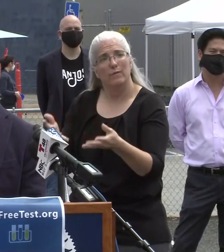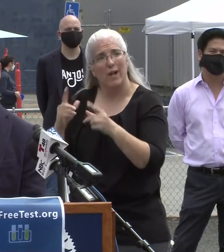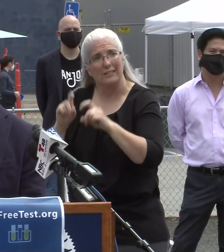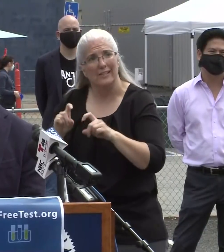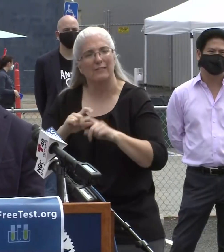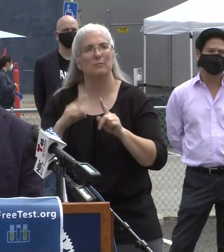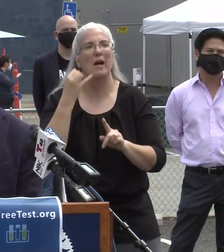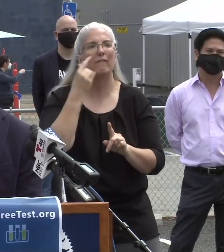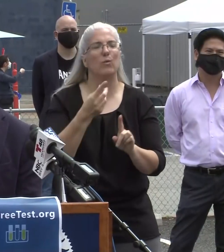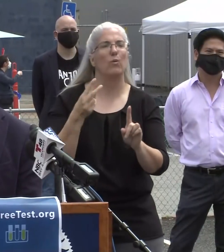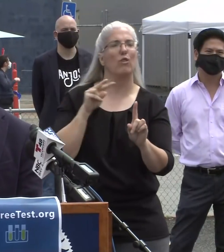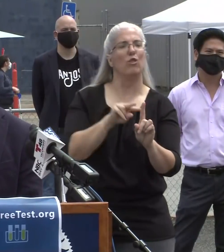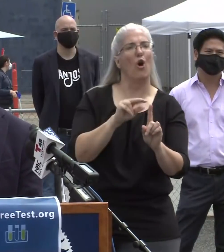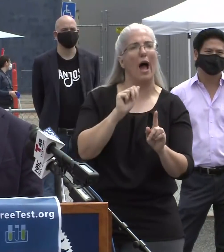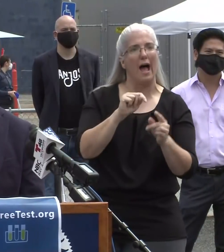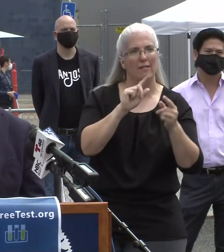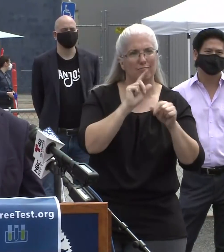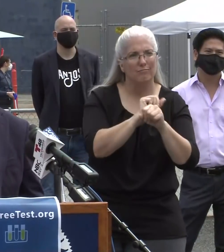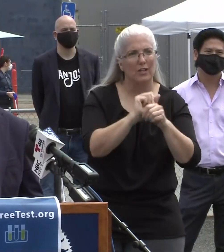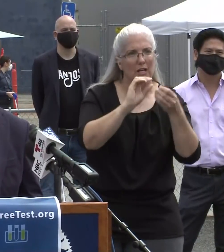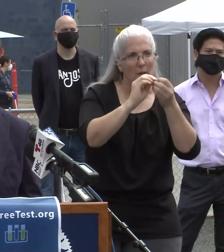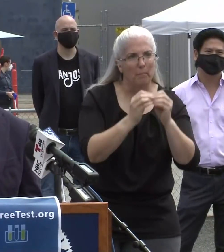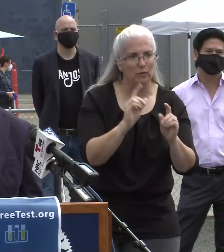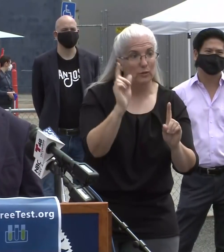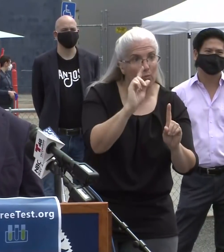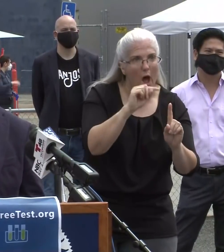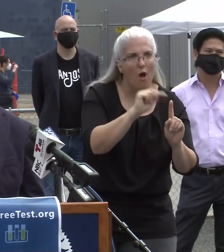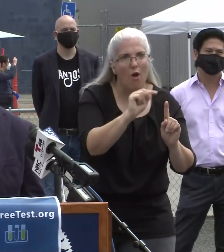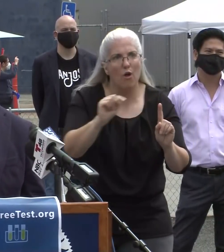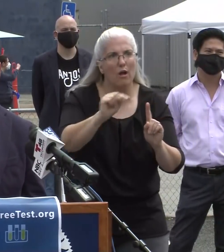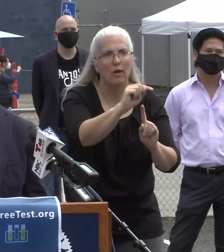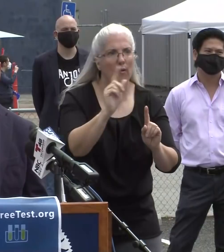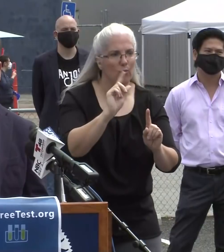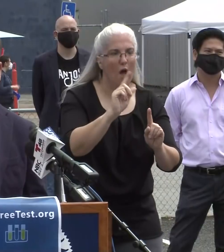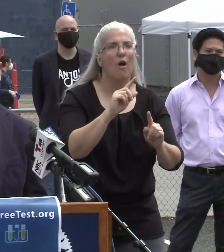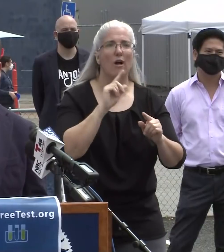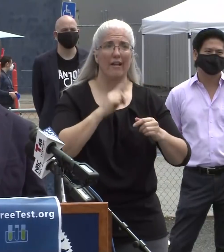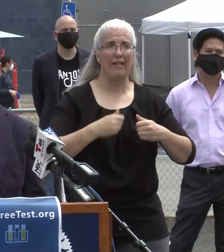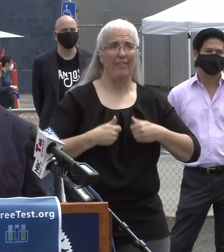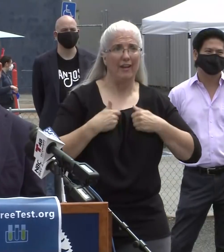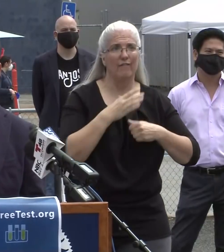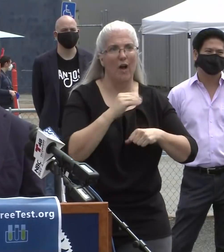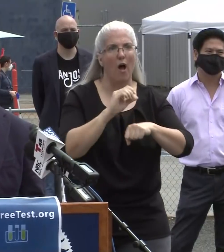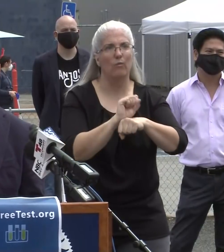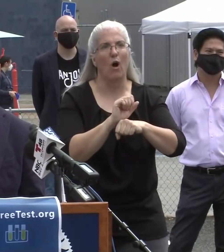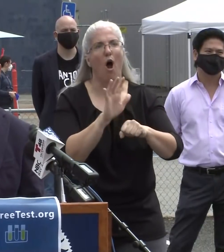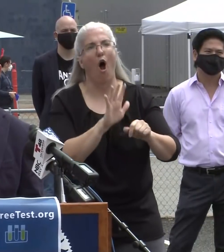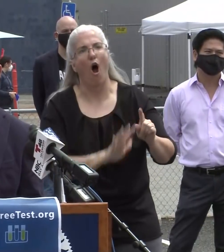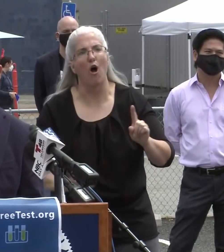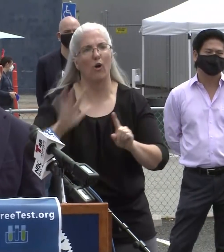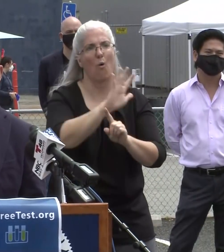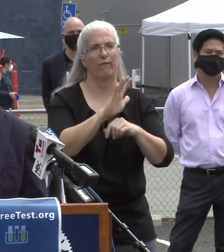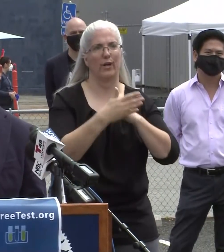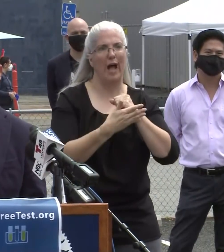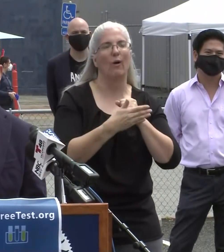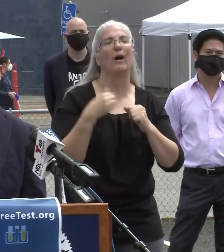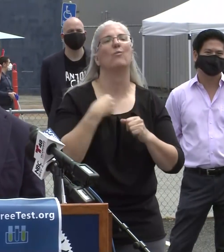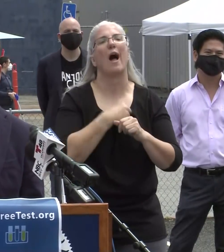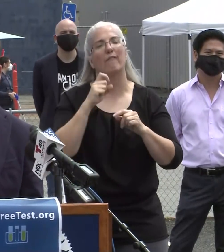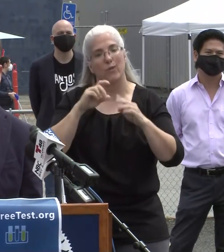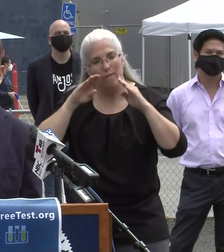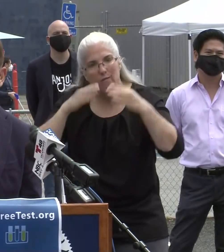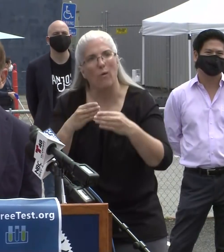people live that are working all over the county, that's where we have to focus, at least providing